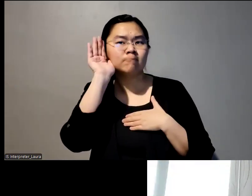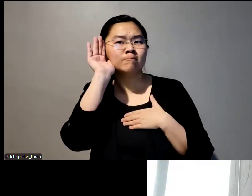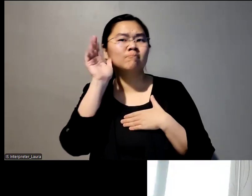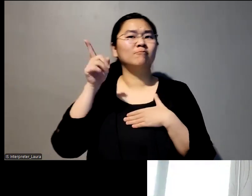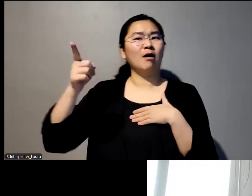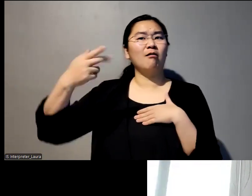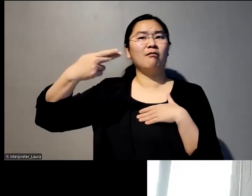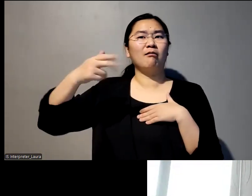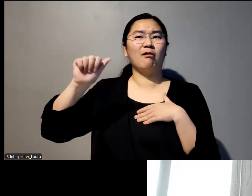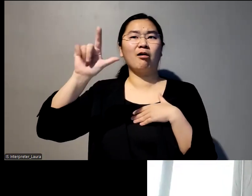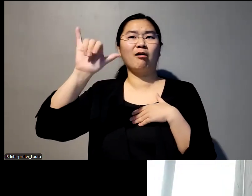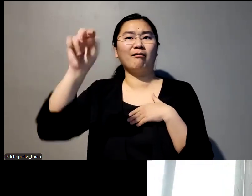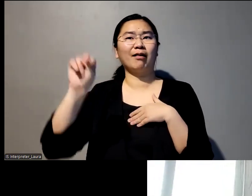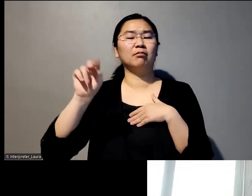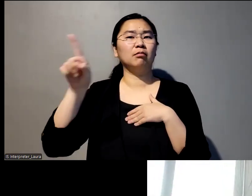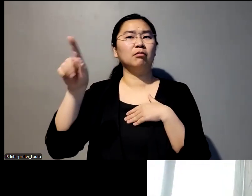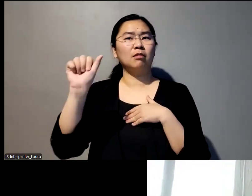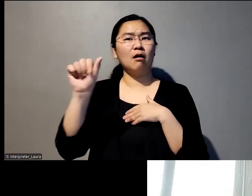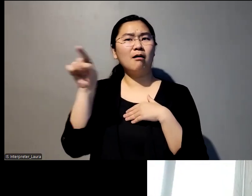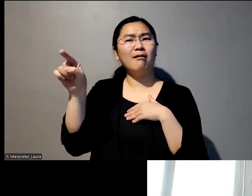You're on mute. You're on mute, dear.